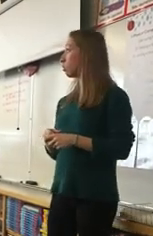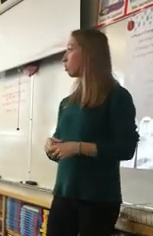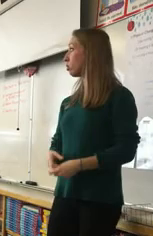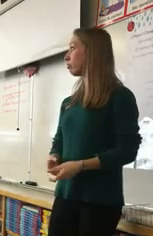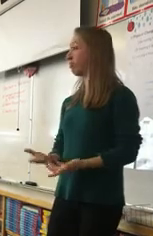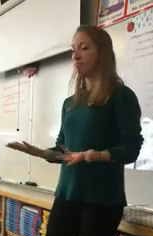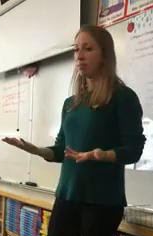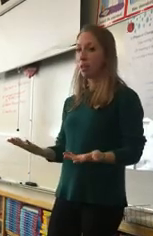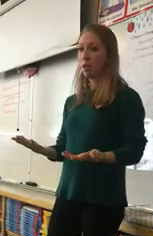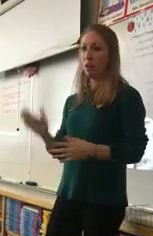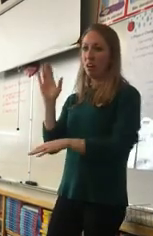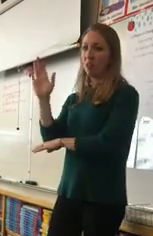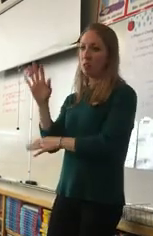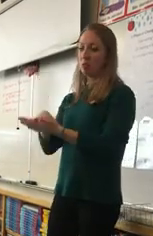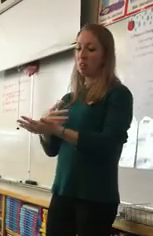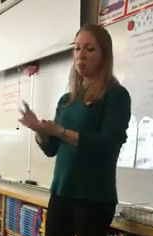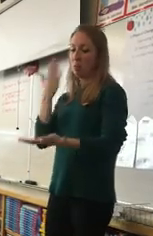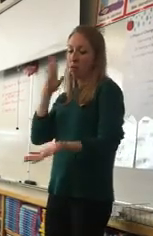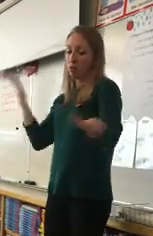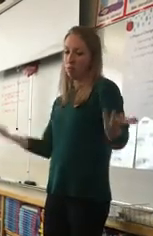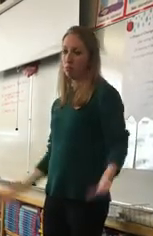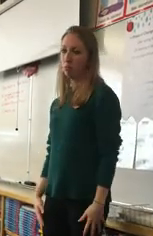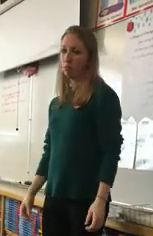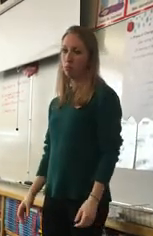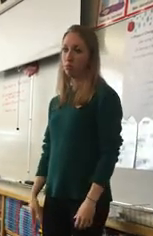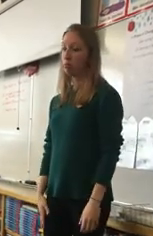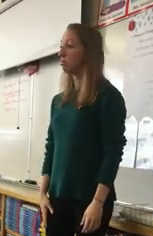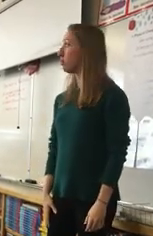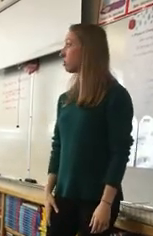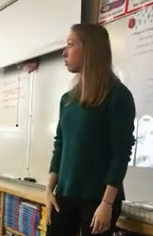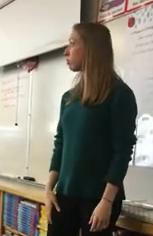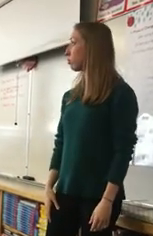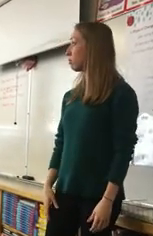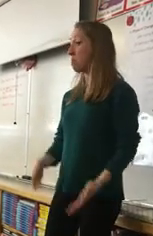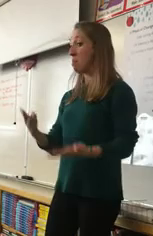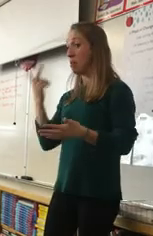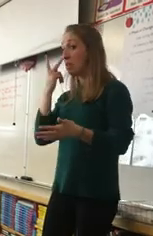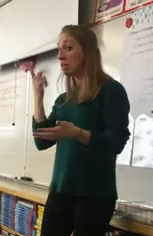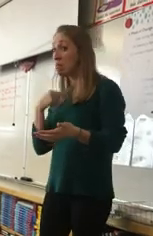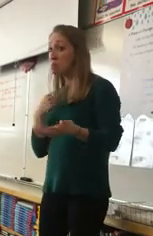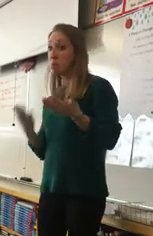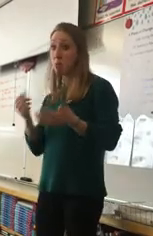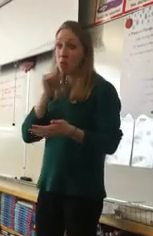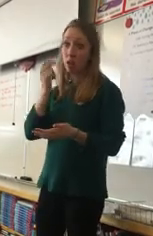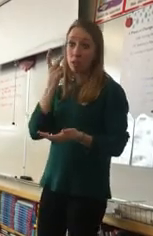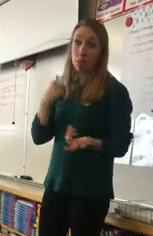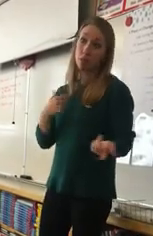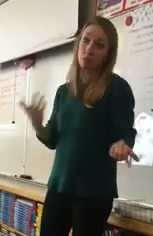know what our afternoon's going to be like tomorrow. You may or may not see me tomorrow. You'll see me at the symphony.